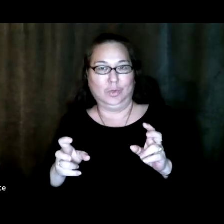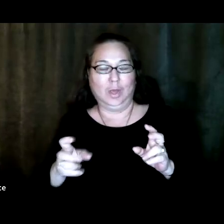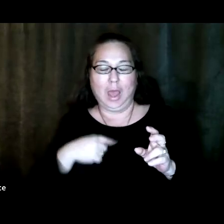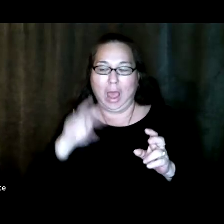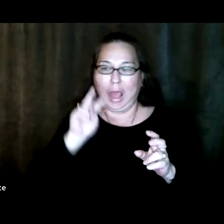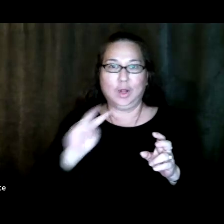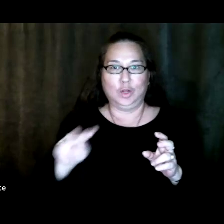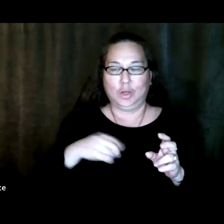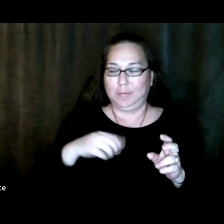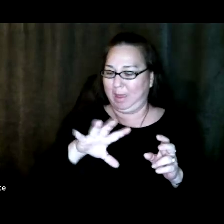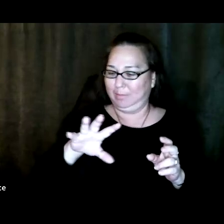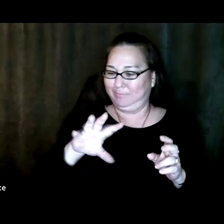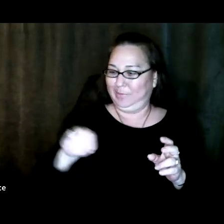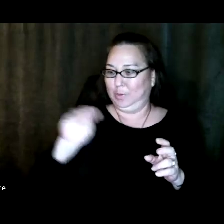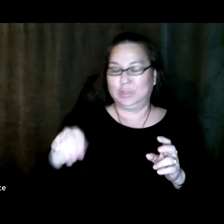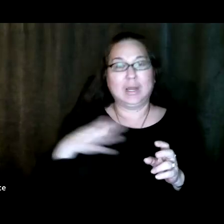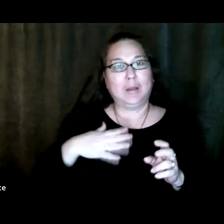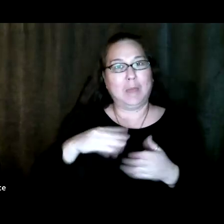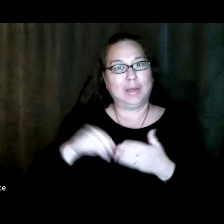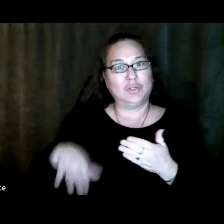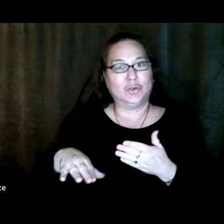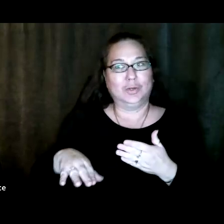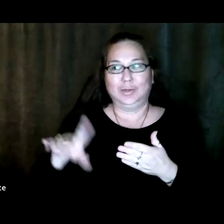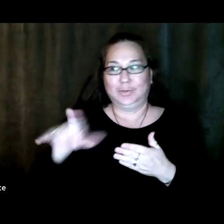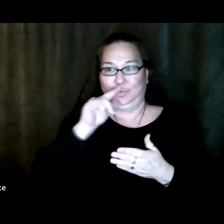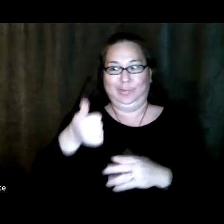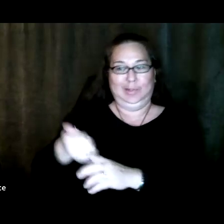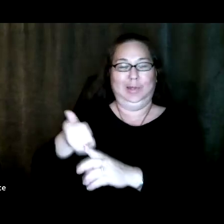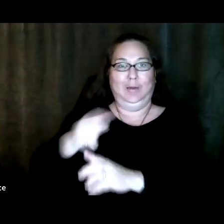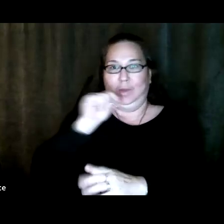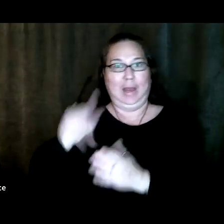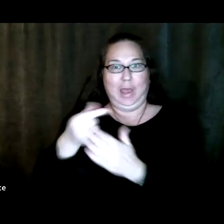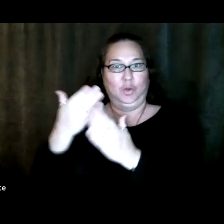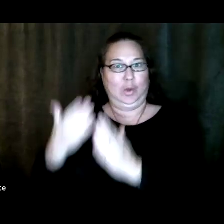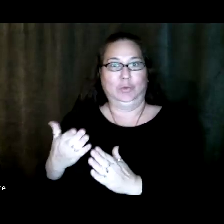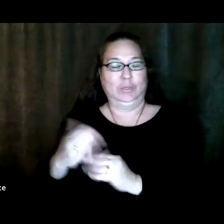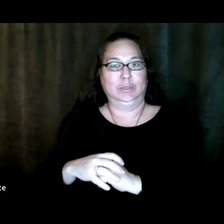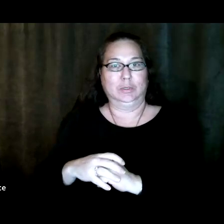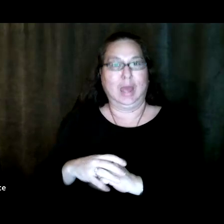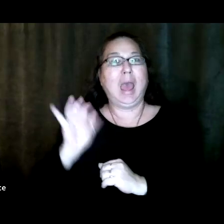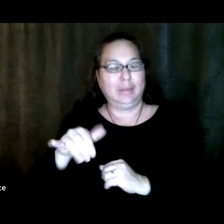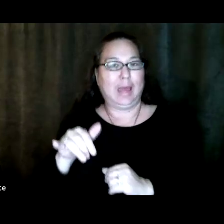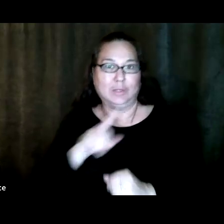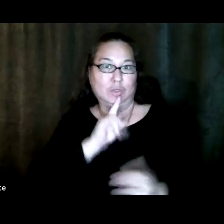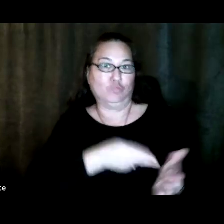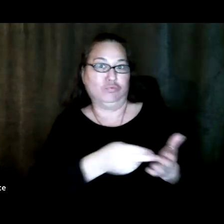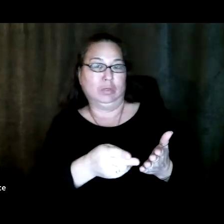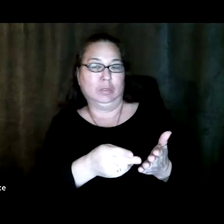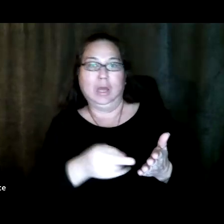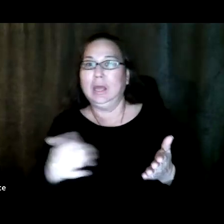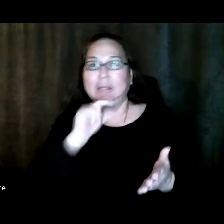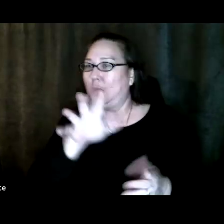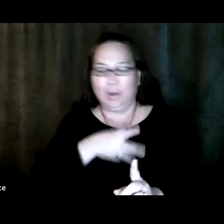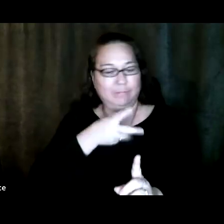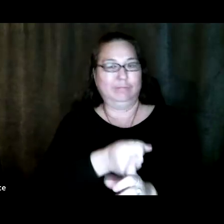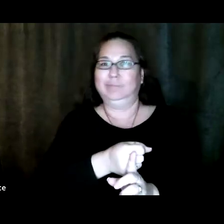students who are not graduates. And that's just the reality of what it looks like at this moment. They will not hit the credit count before they